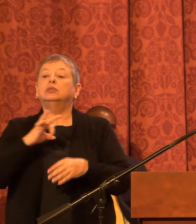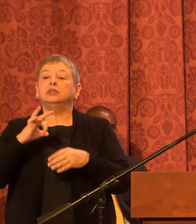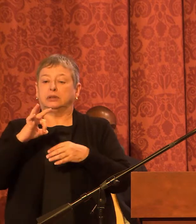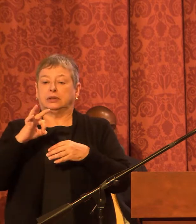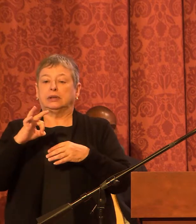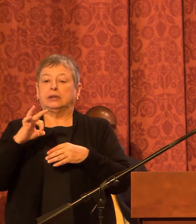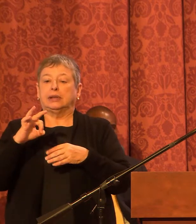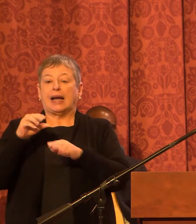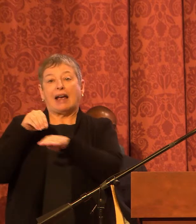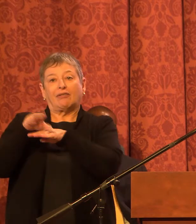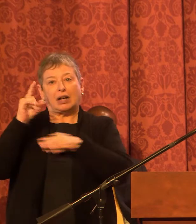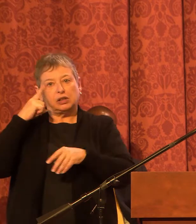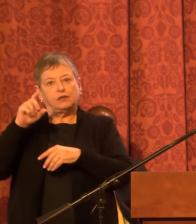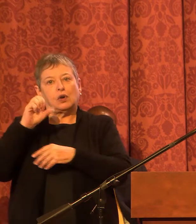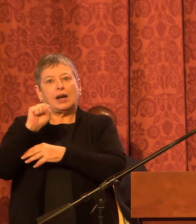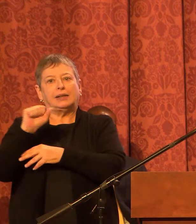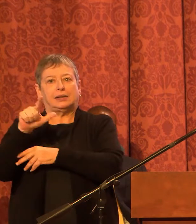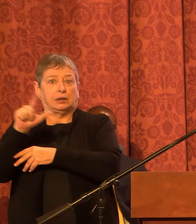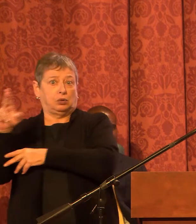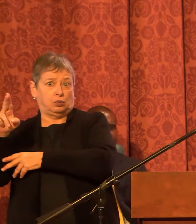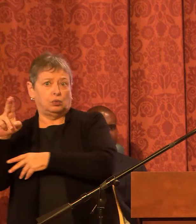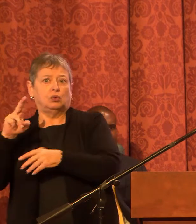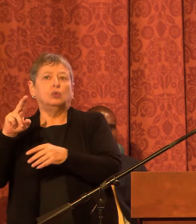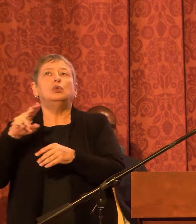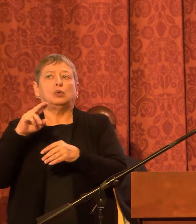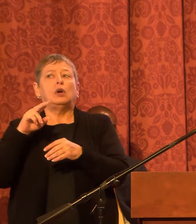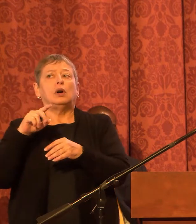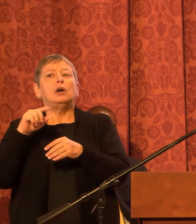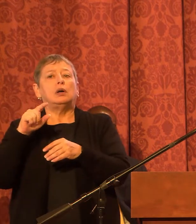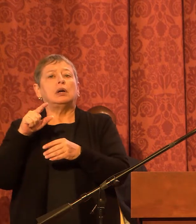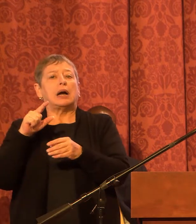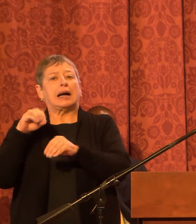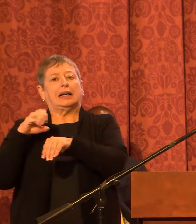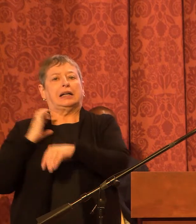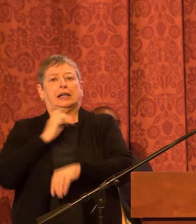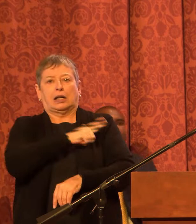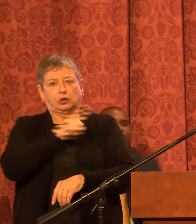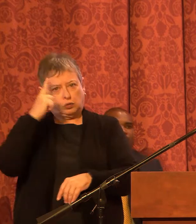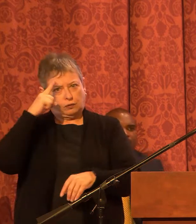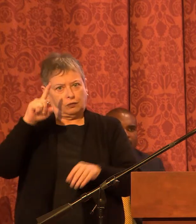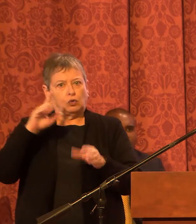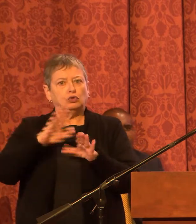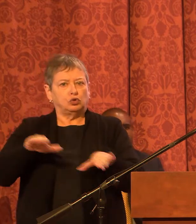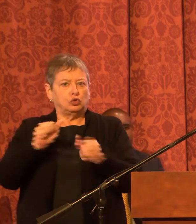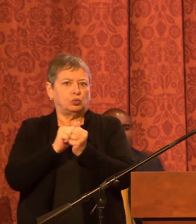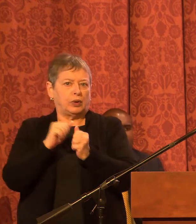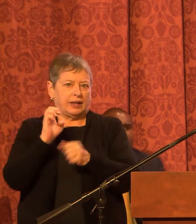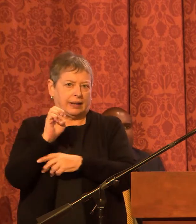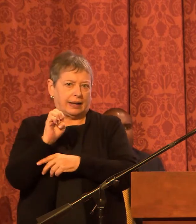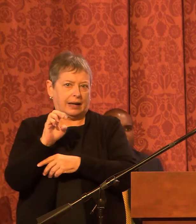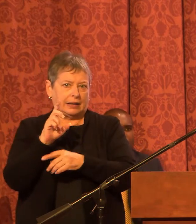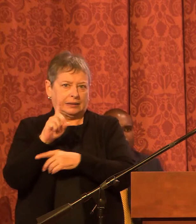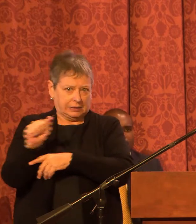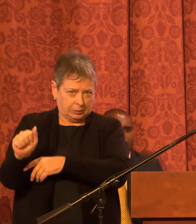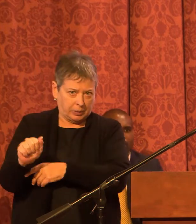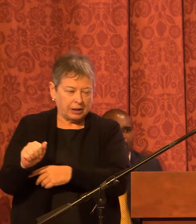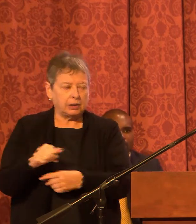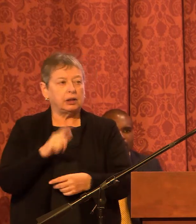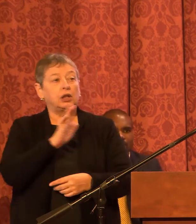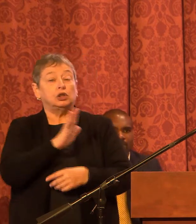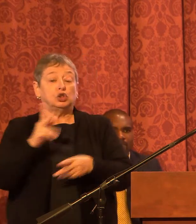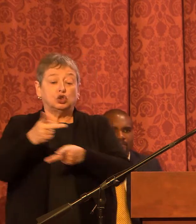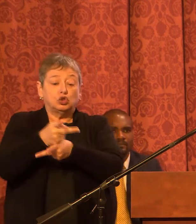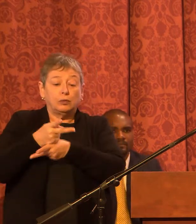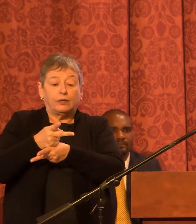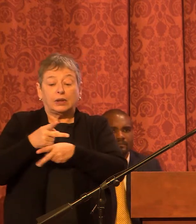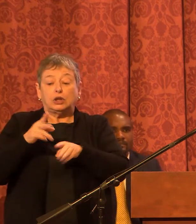Council for Exceptional Children organization. In this capacity, Dr. Beckers supervises the